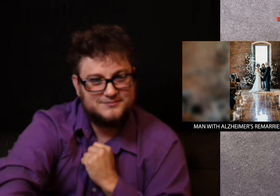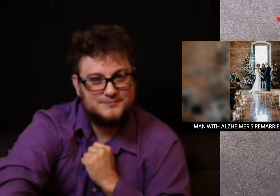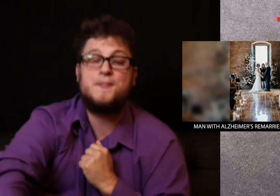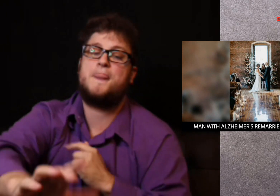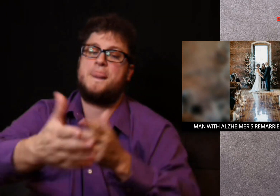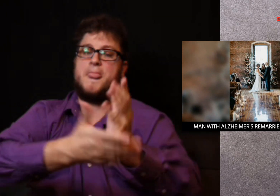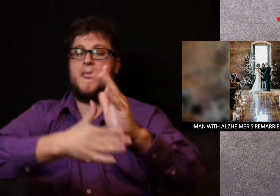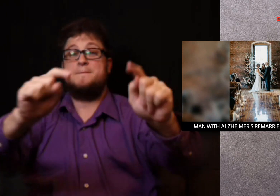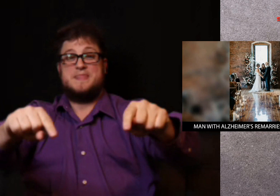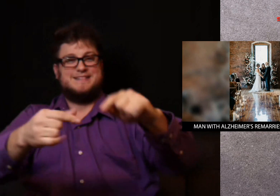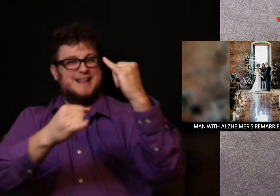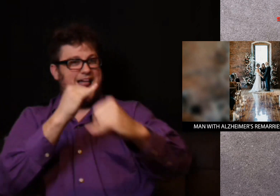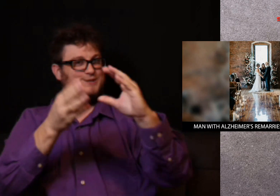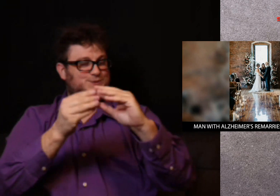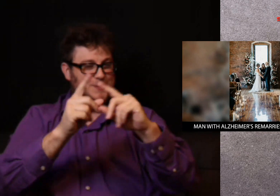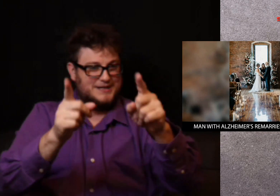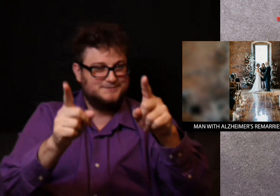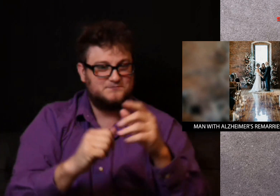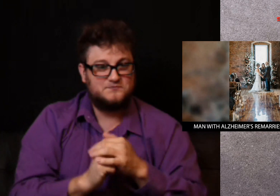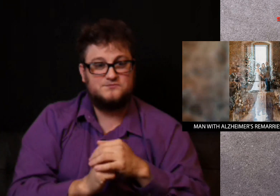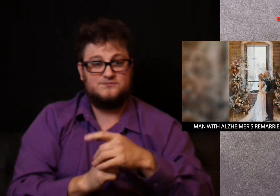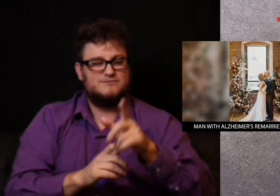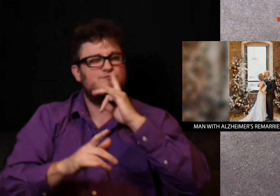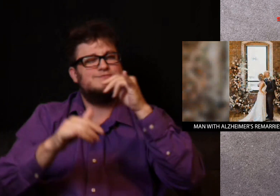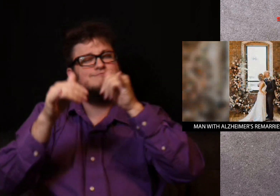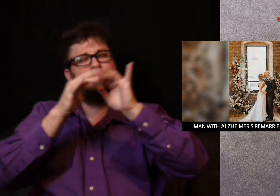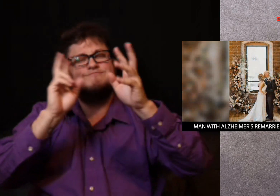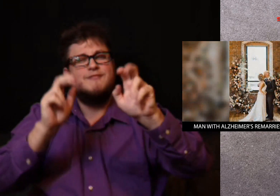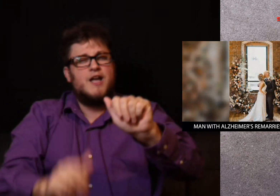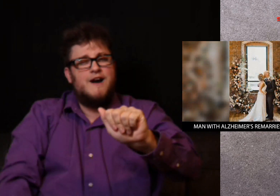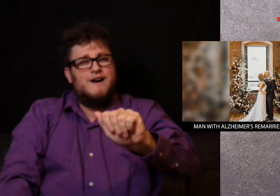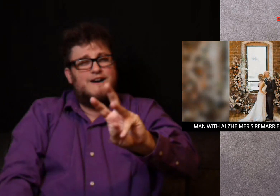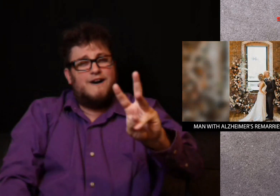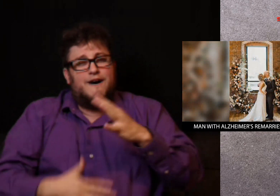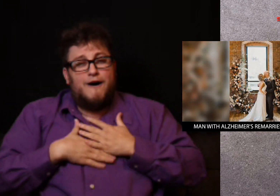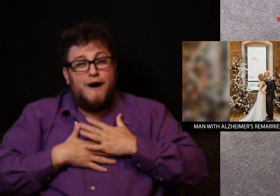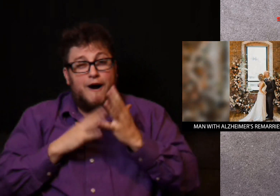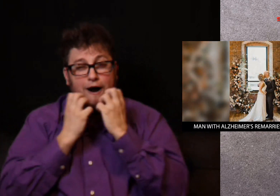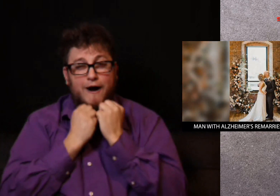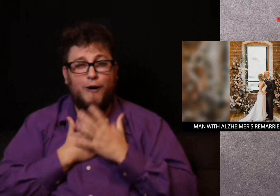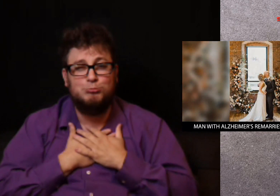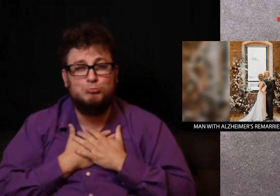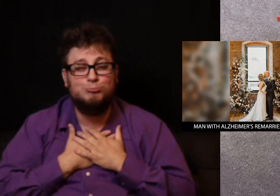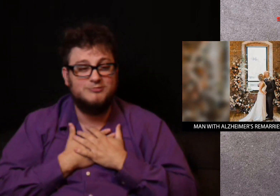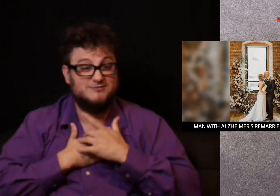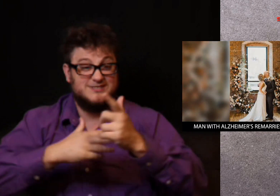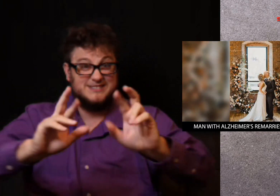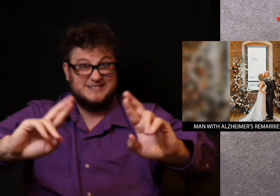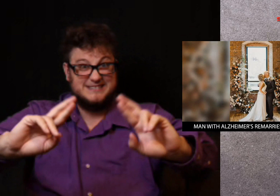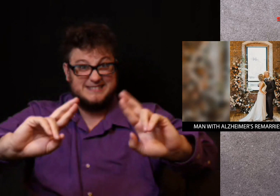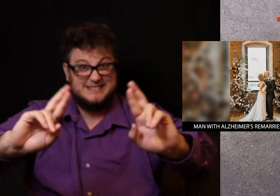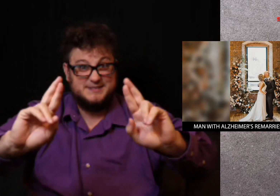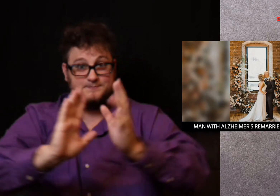All right. Let's wrap up today's news update with a massive dose of awe. Ready?